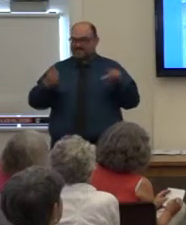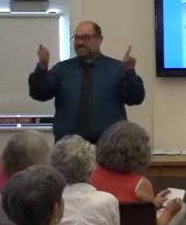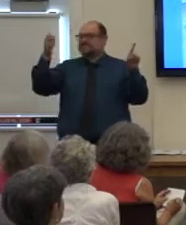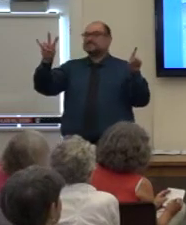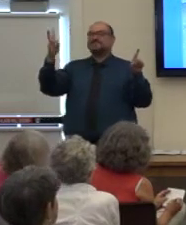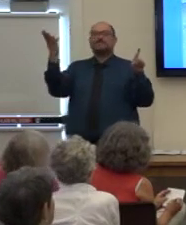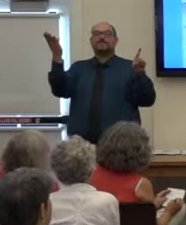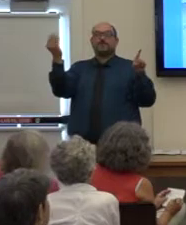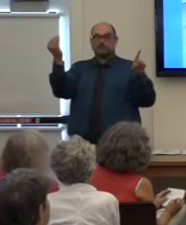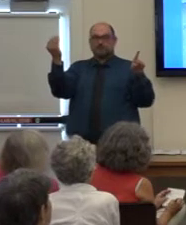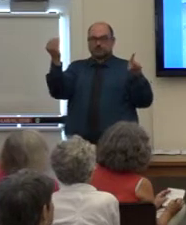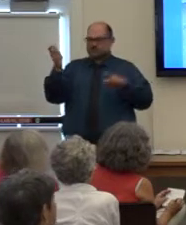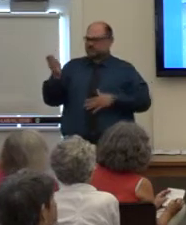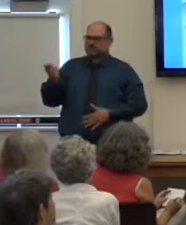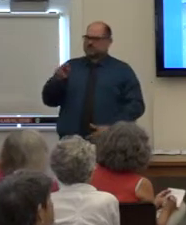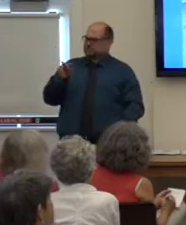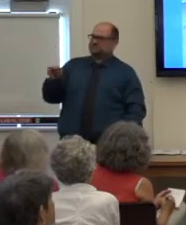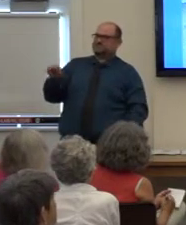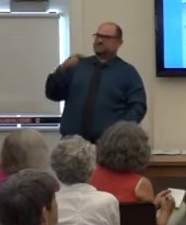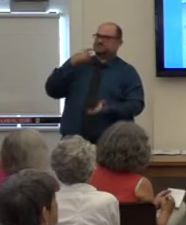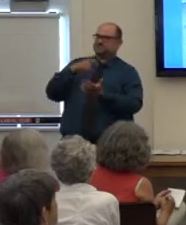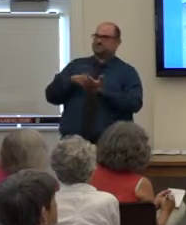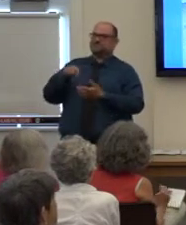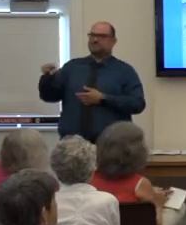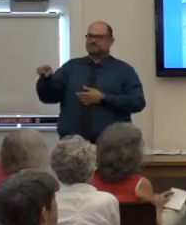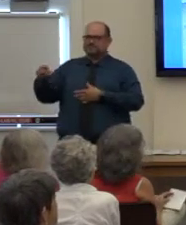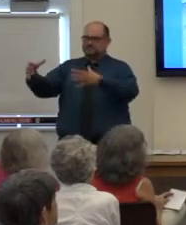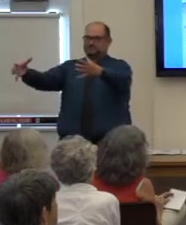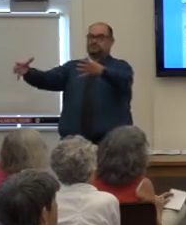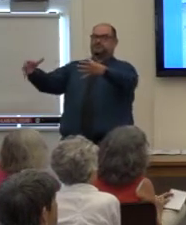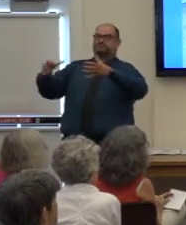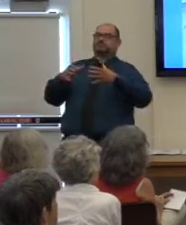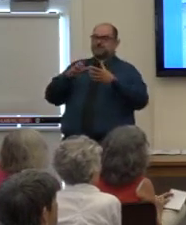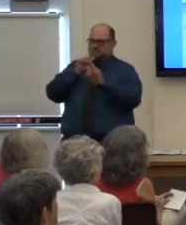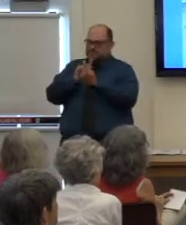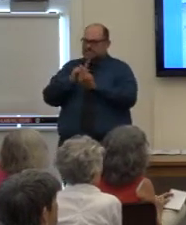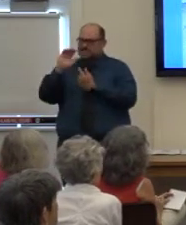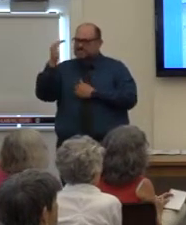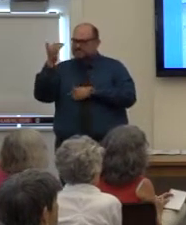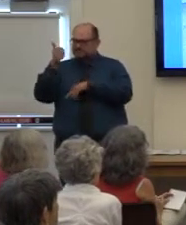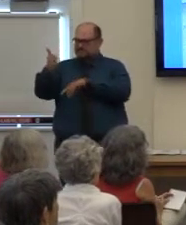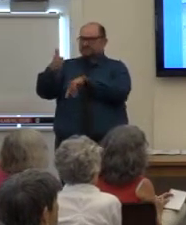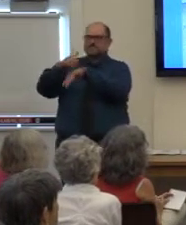that one of the party that met him, though evidently English, was saying nothing.